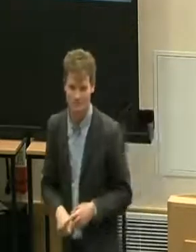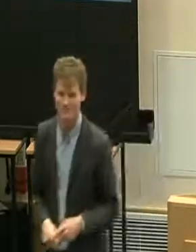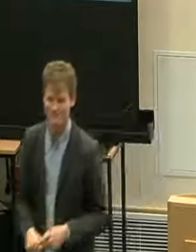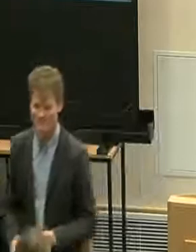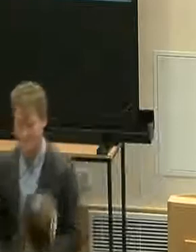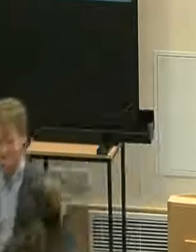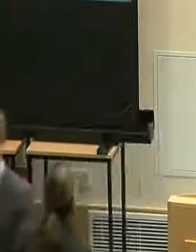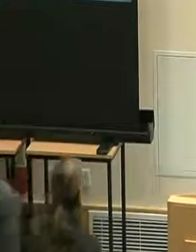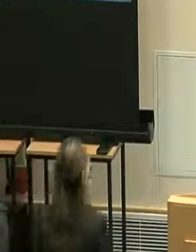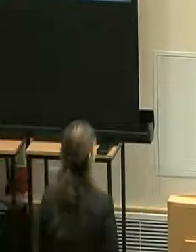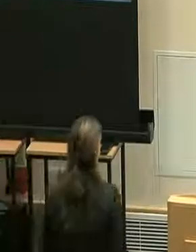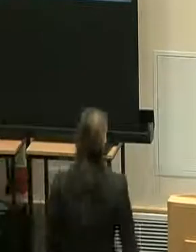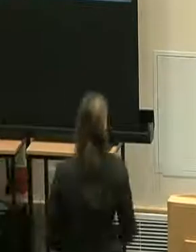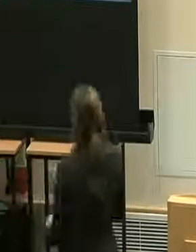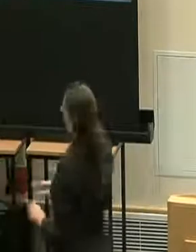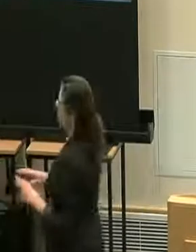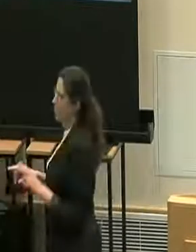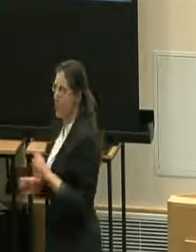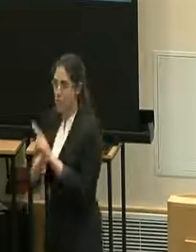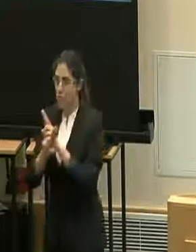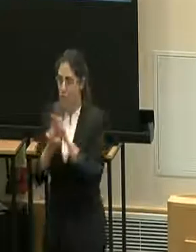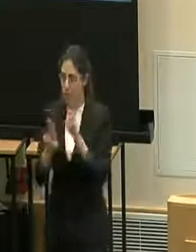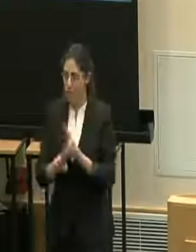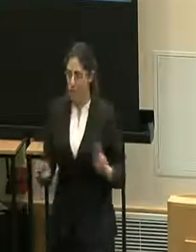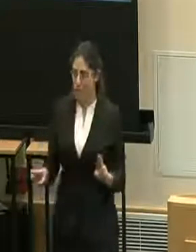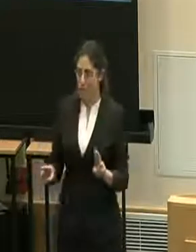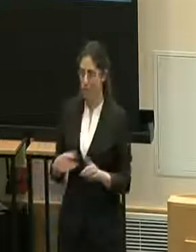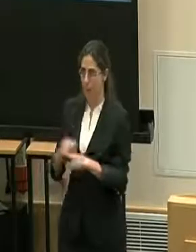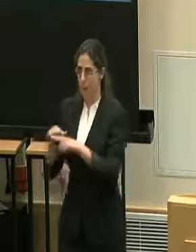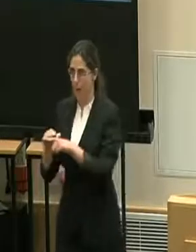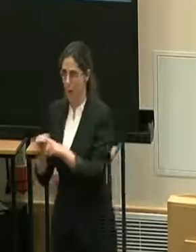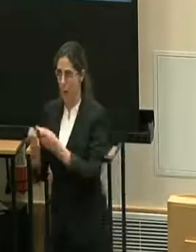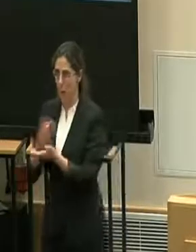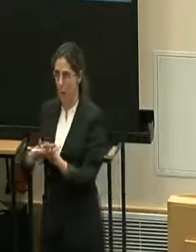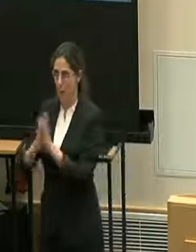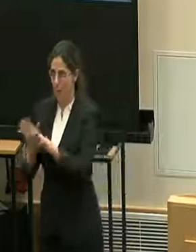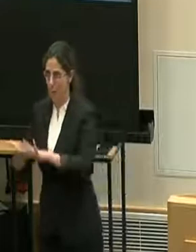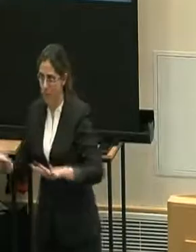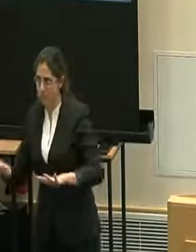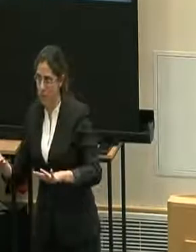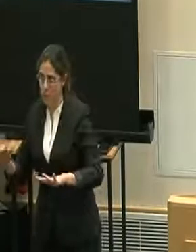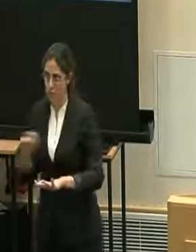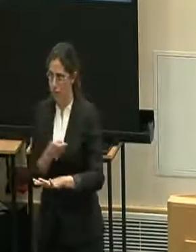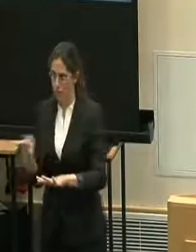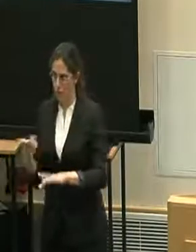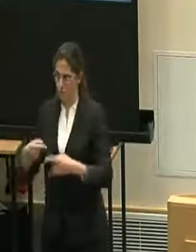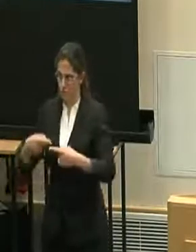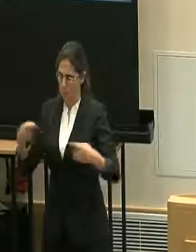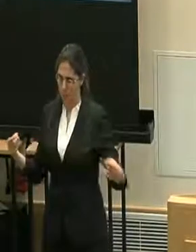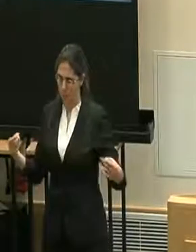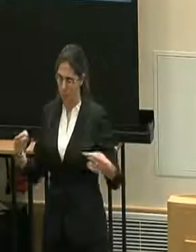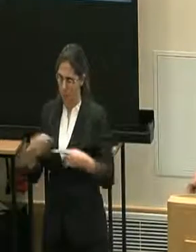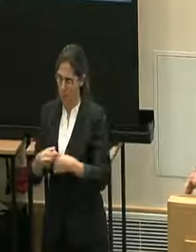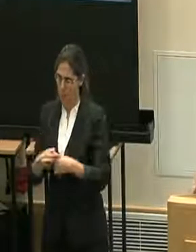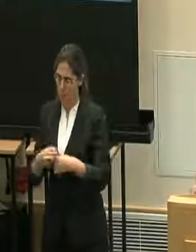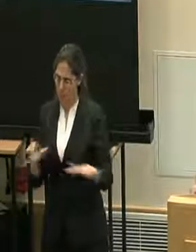Universalism and practical implementation. Is there a conflict between the two? Well,